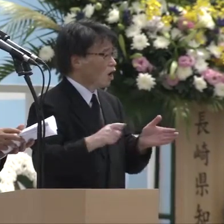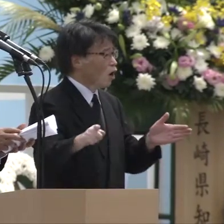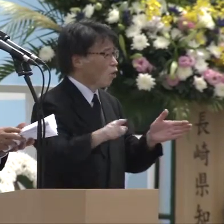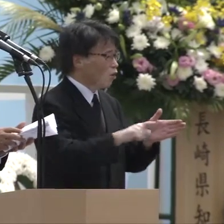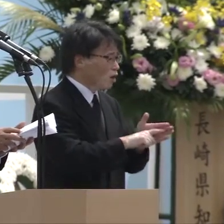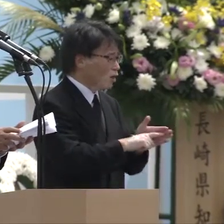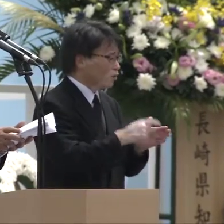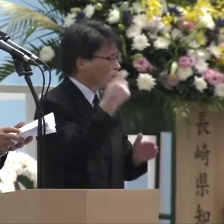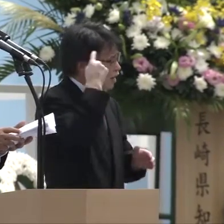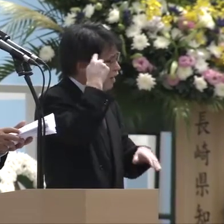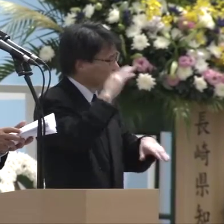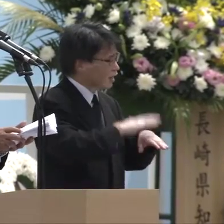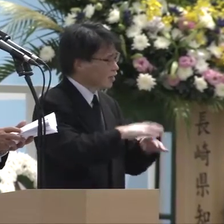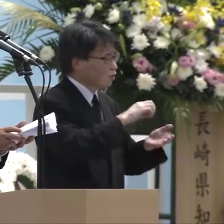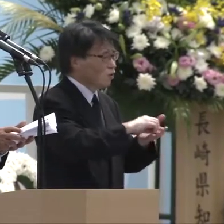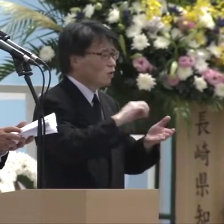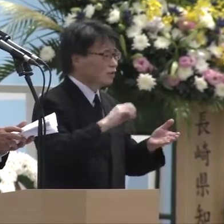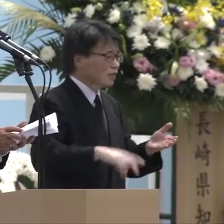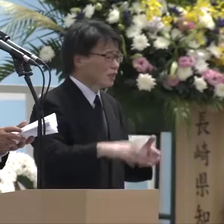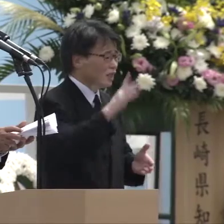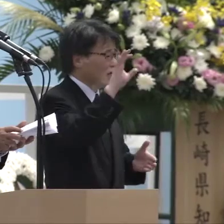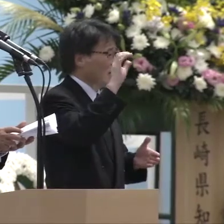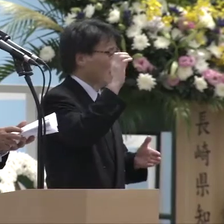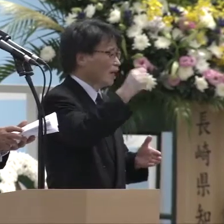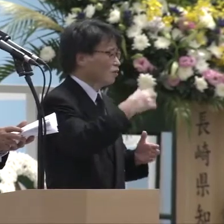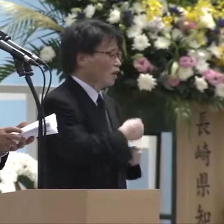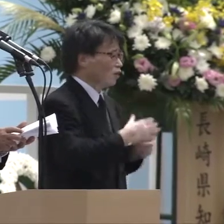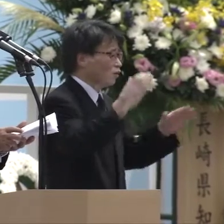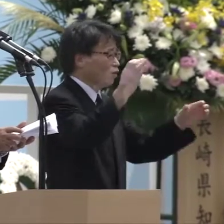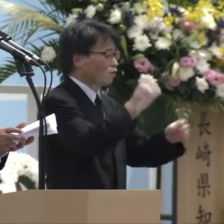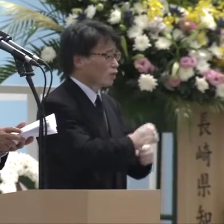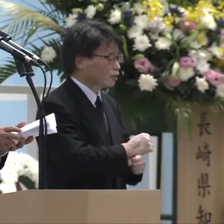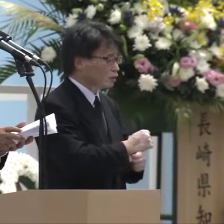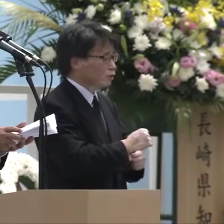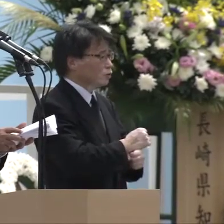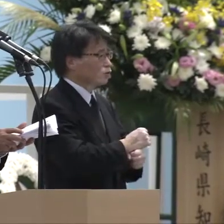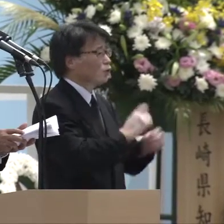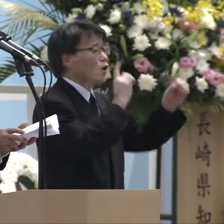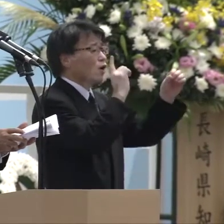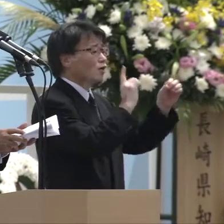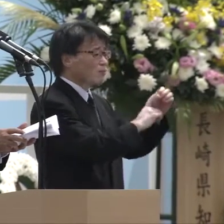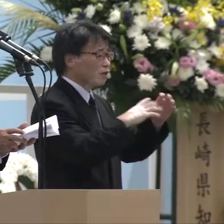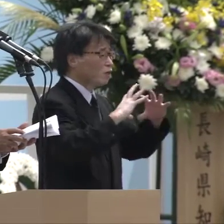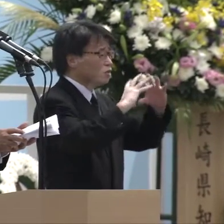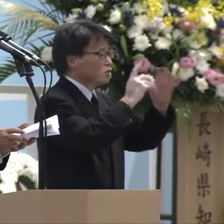discussion towards the abolishment of nuclear arms beyond the conventional logic.